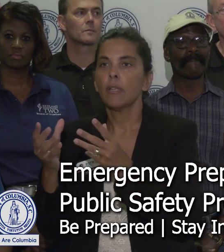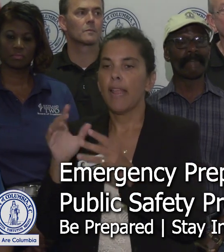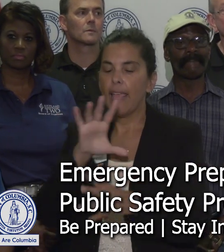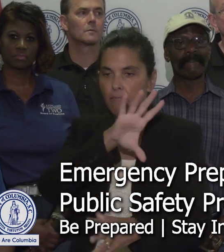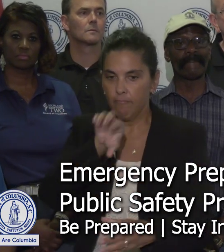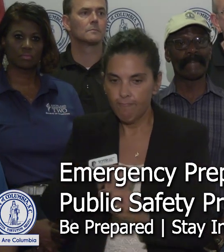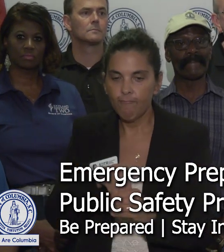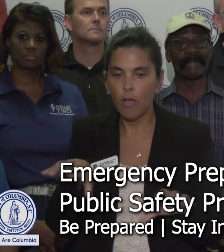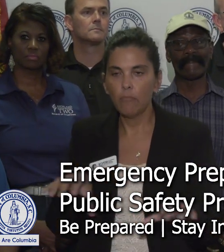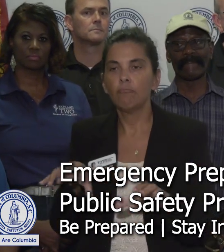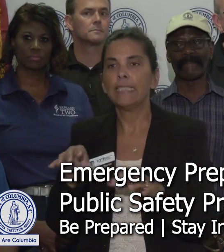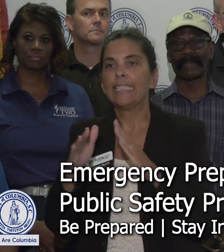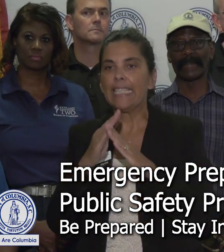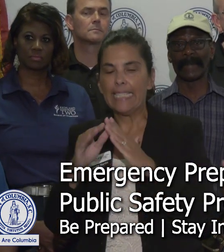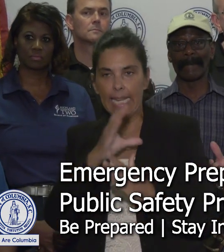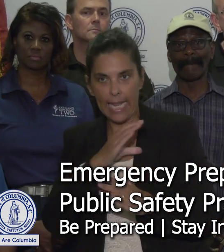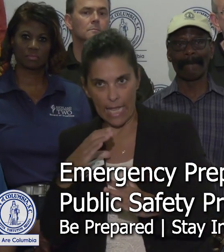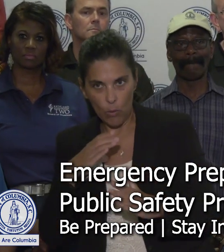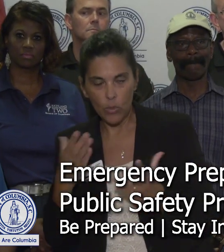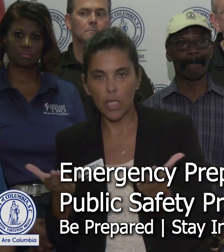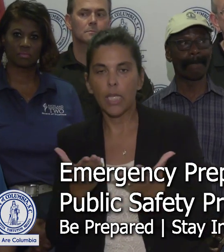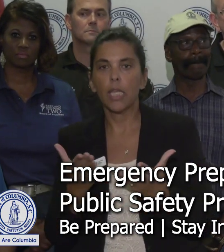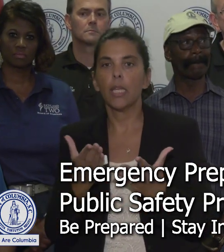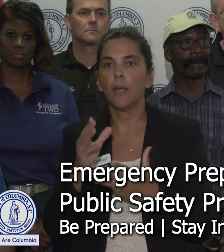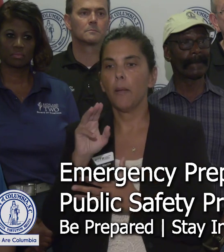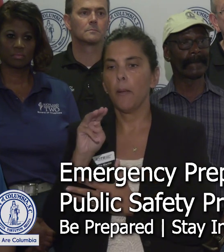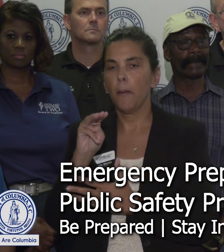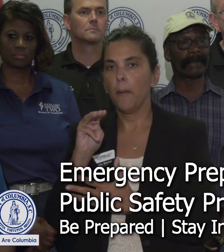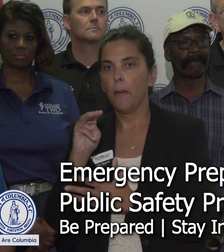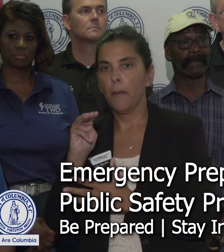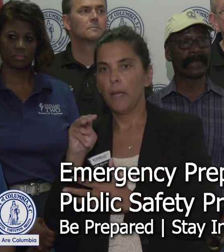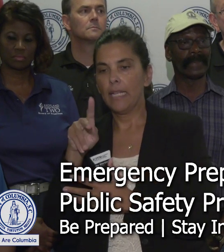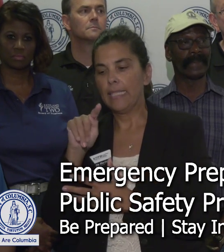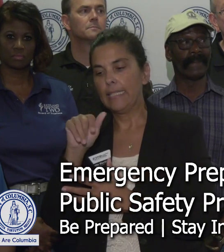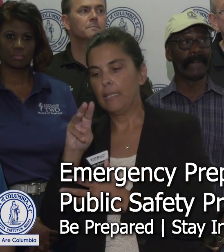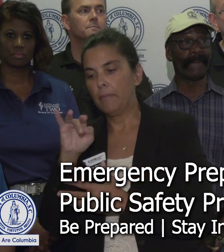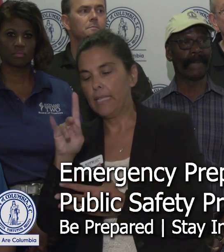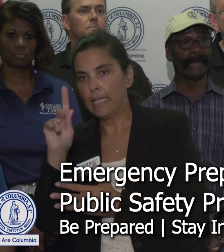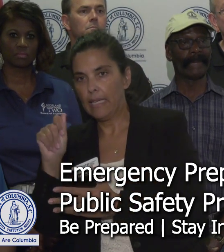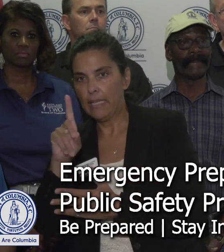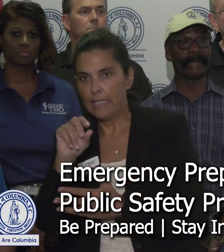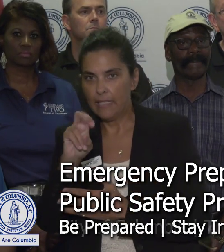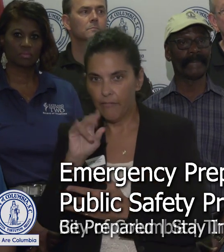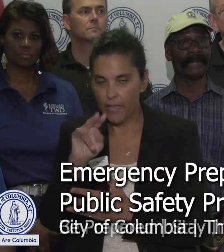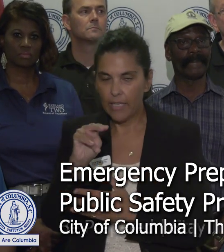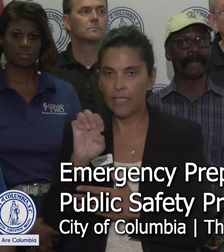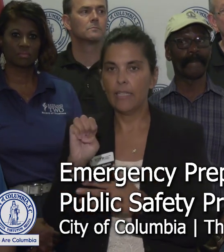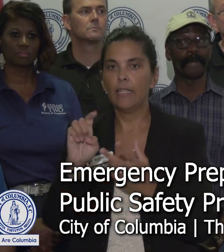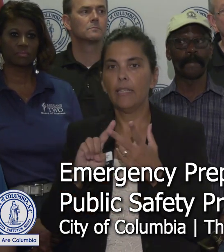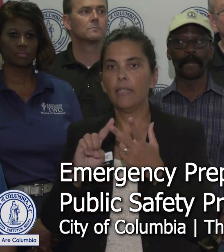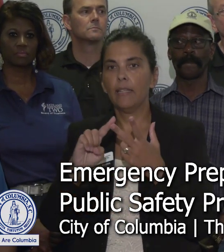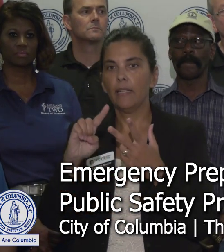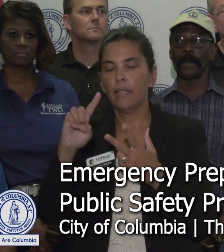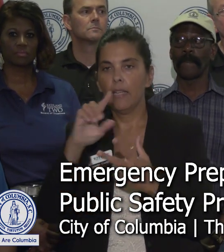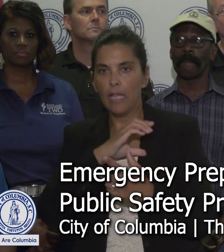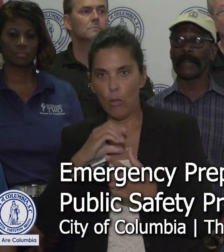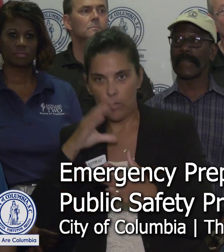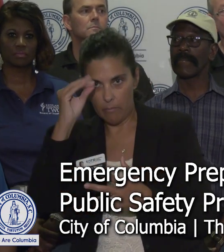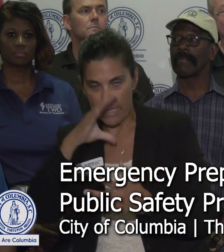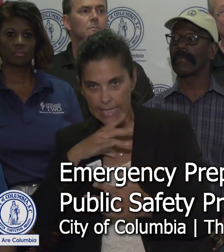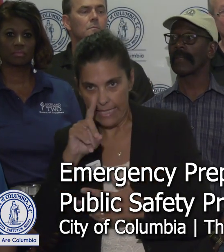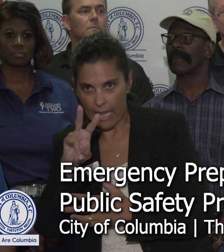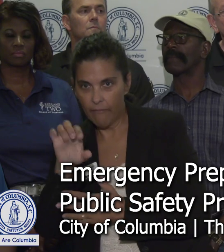Have our members of City Council here with us, our Mayor Pro Tem, Tamika Devine, Councilman Daniel Rickman, Councilman Howard Duvall, and Councilman Sam